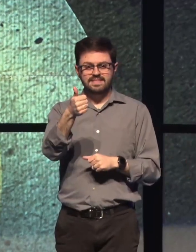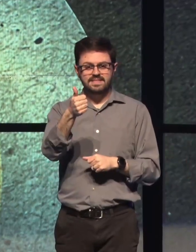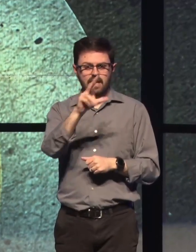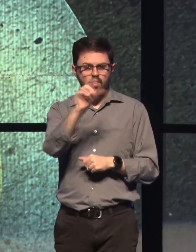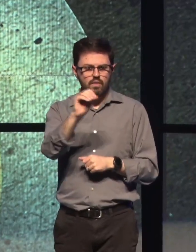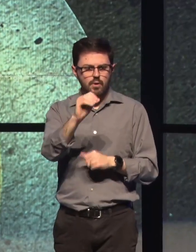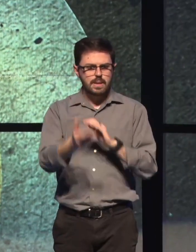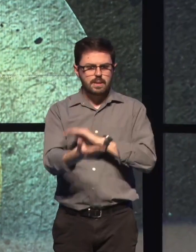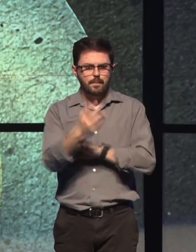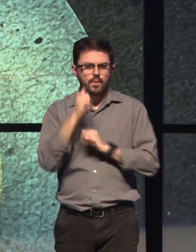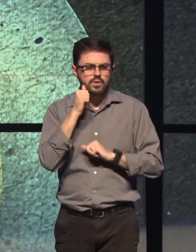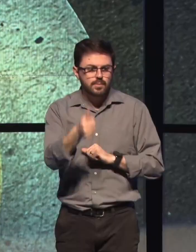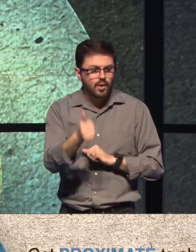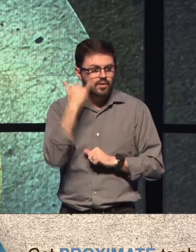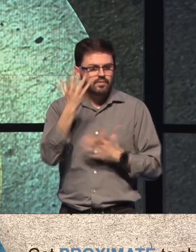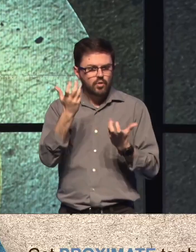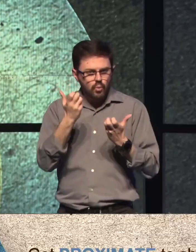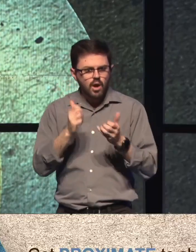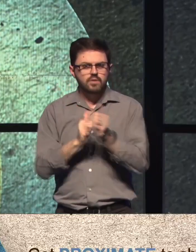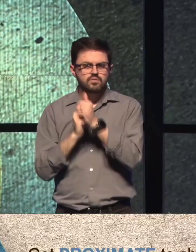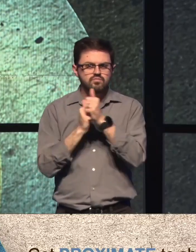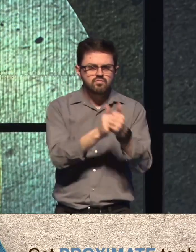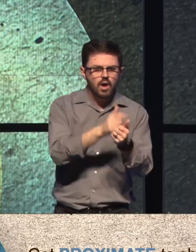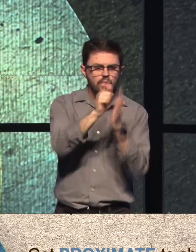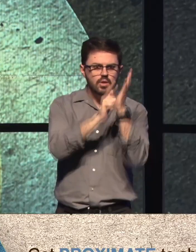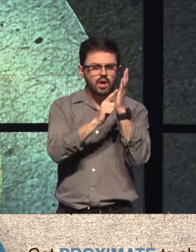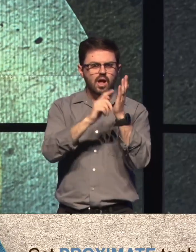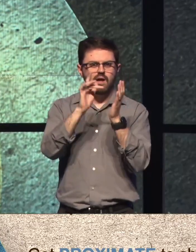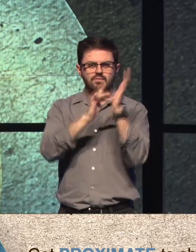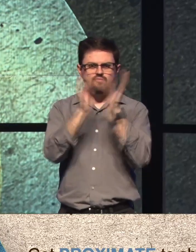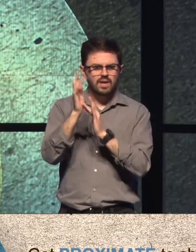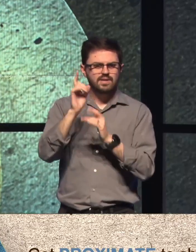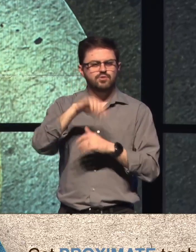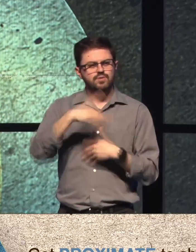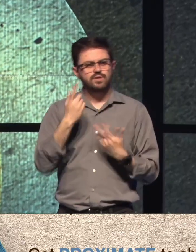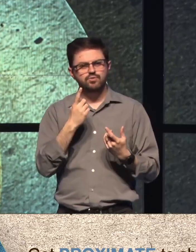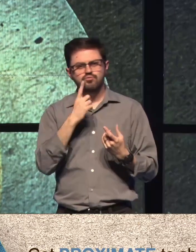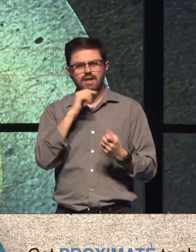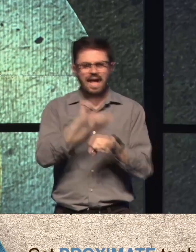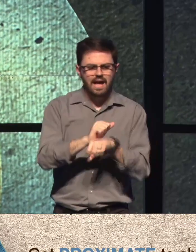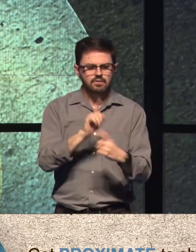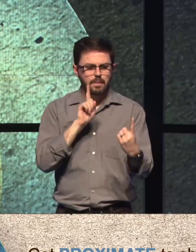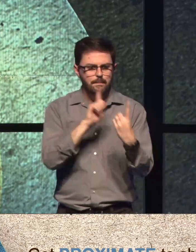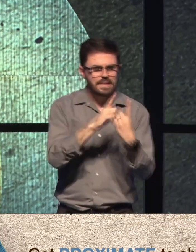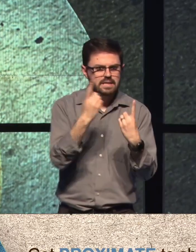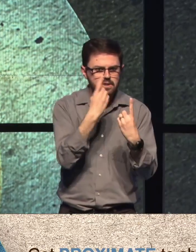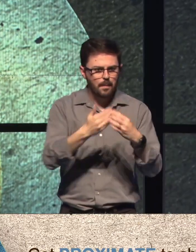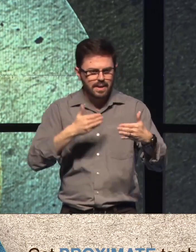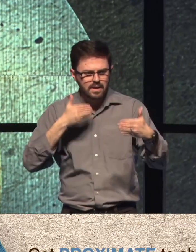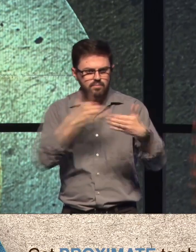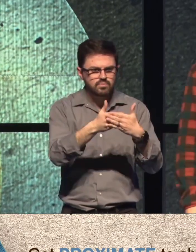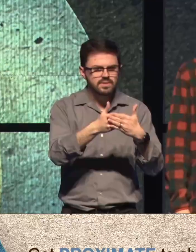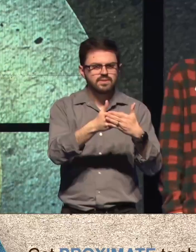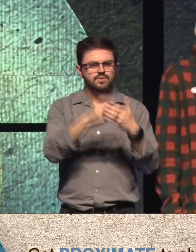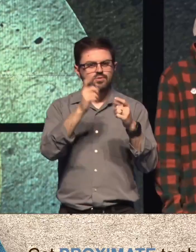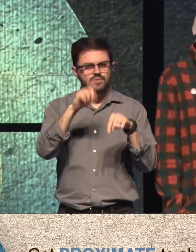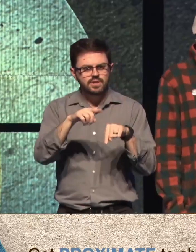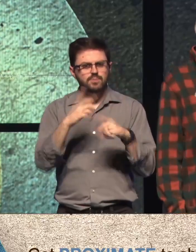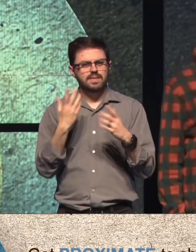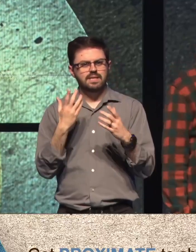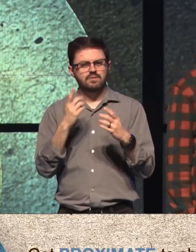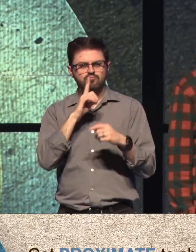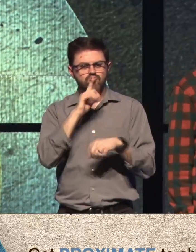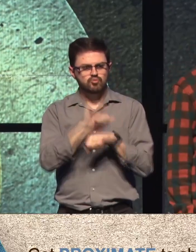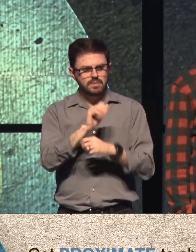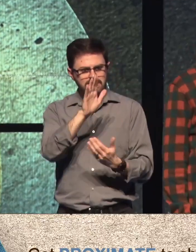to live the law of Christ, you've got to get proximate to someone to share their burdens. You got to get close to where